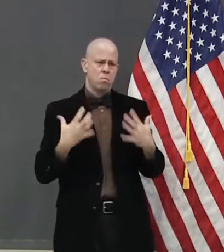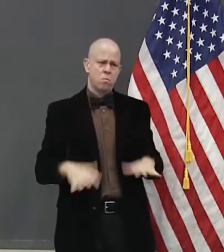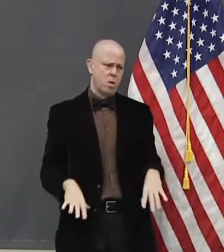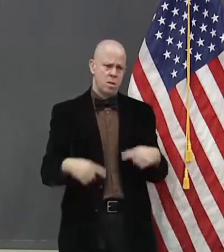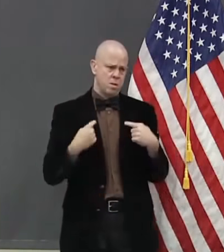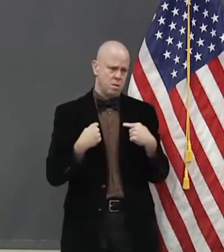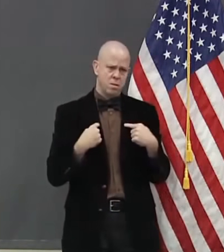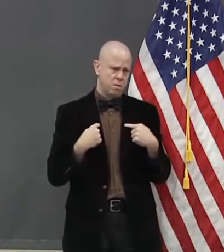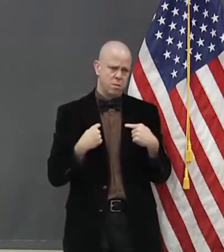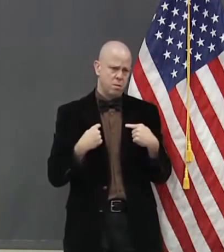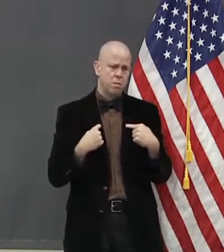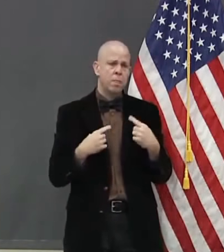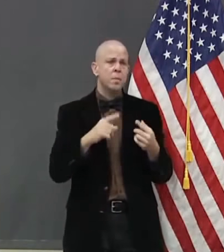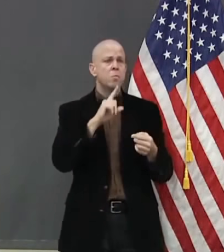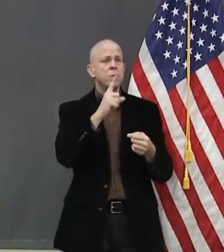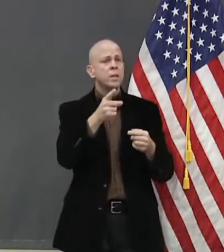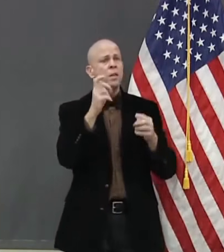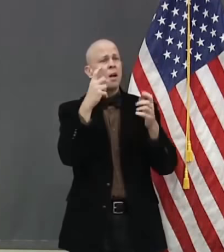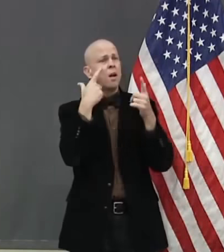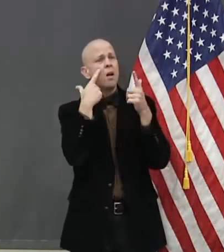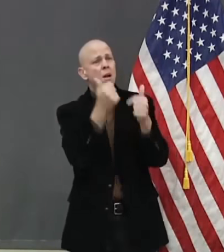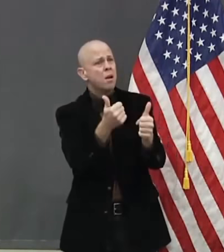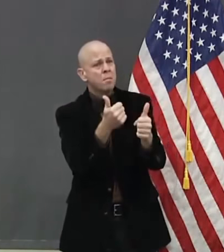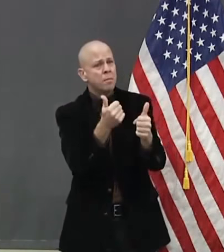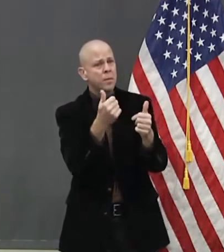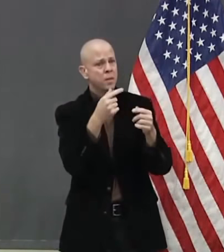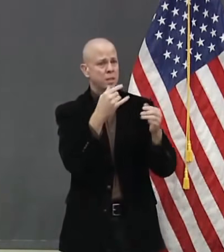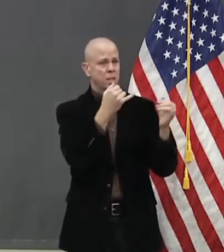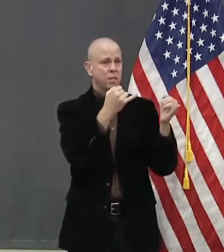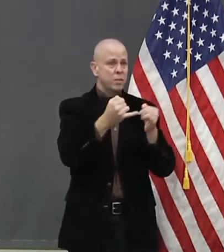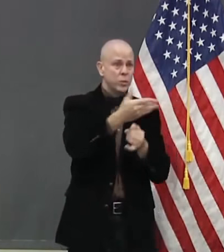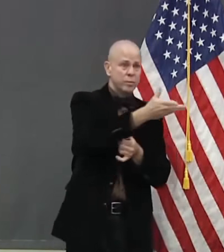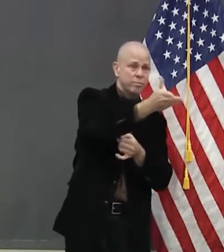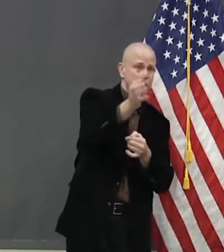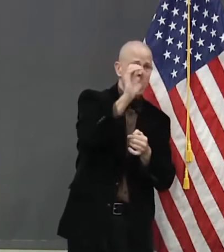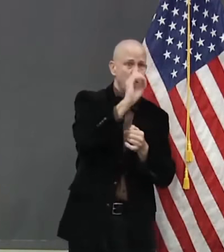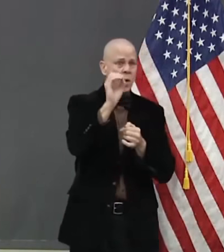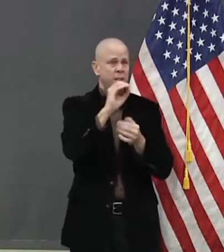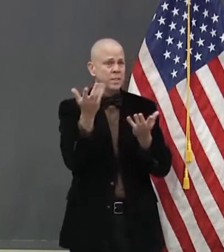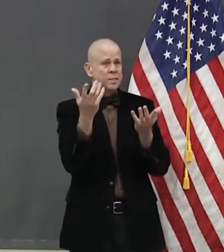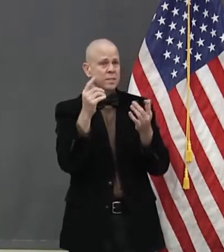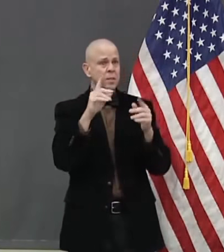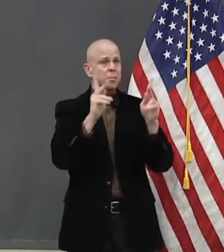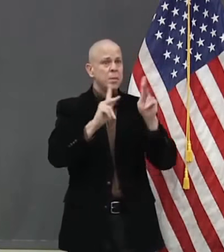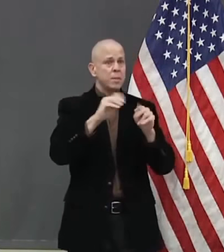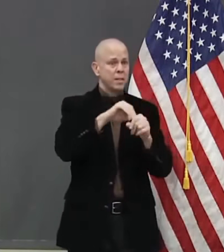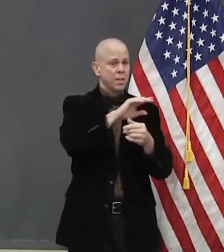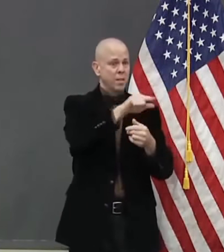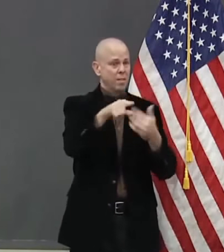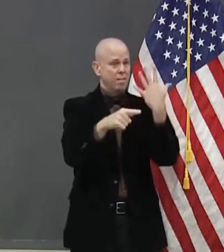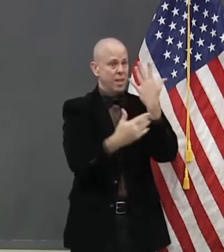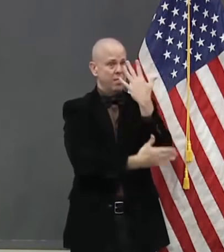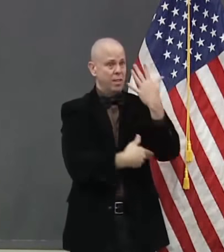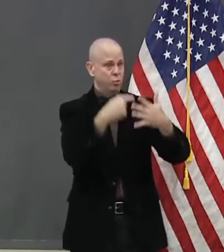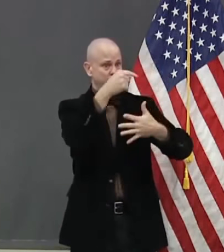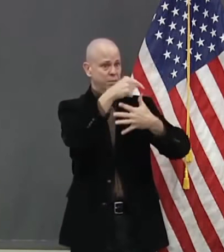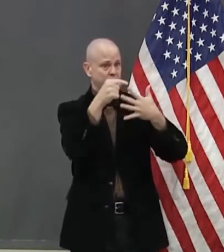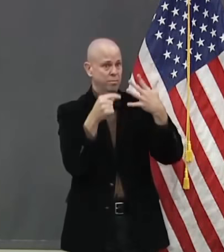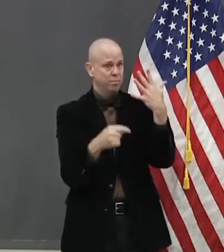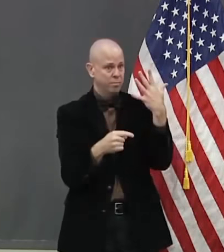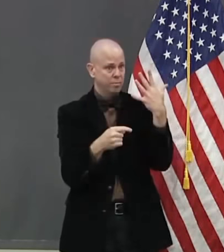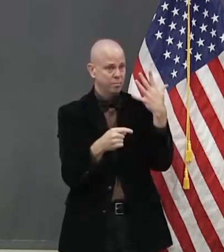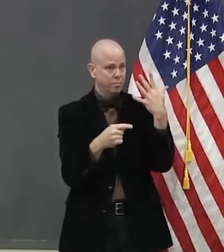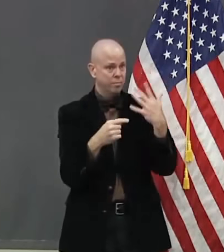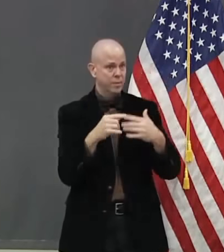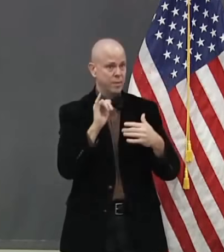each and every one of us, particularly those in the 5 counties that we have been talking about where the 2-week pause